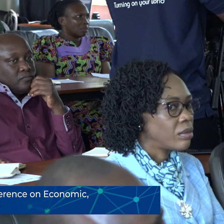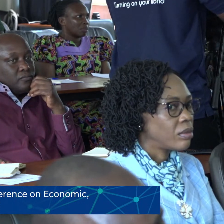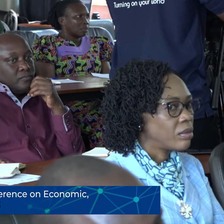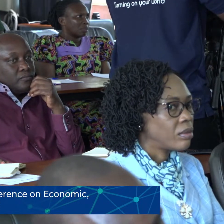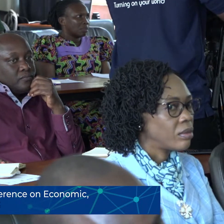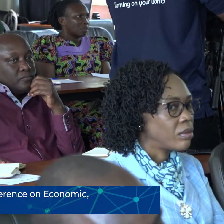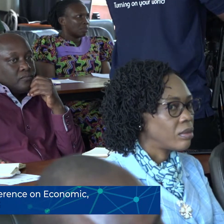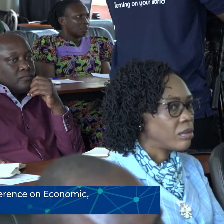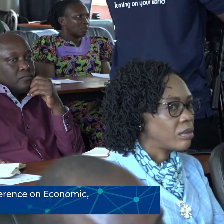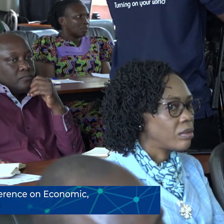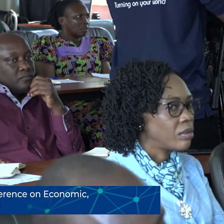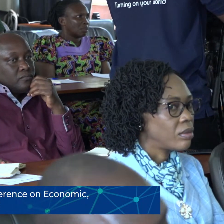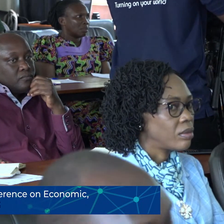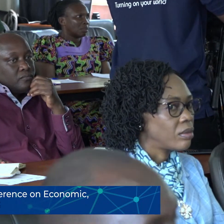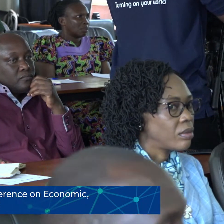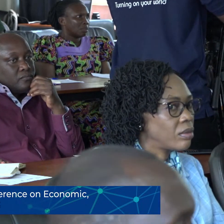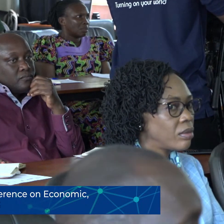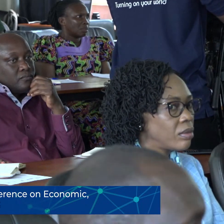pregnancies.